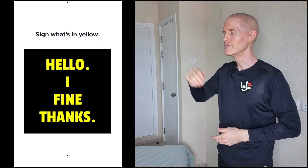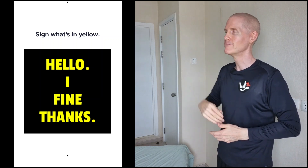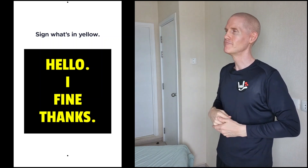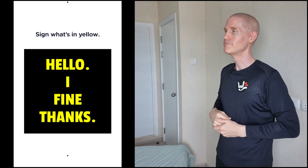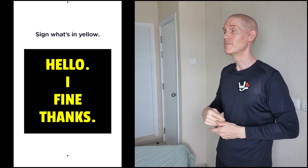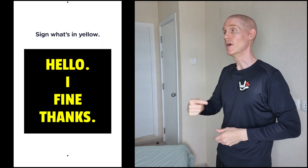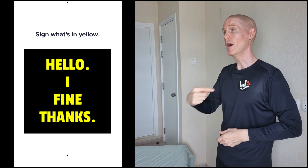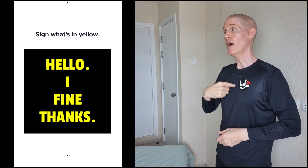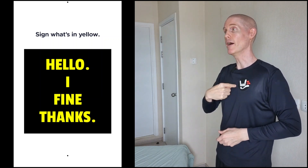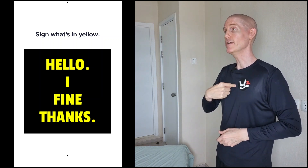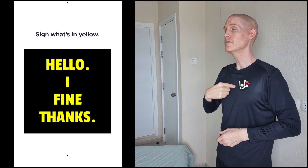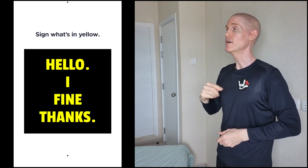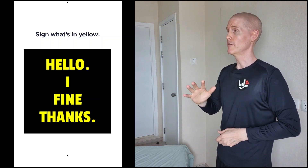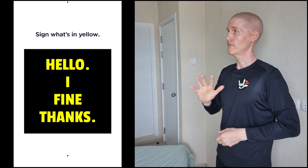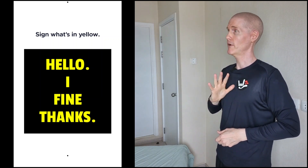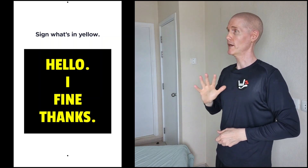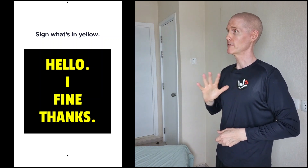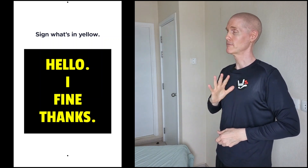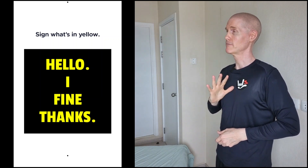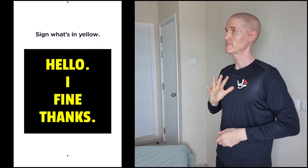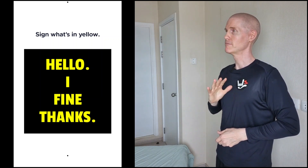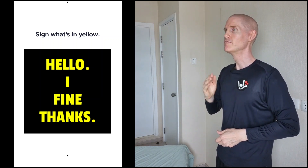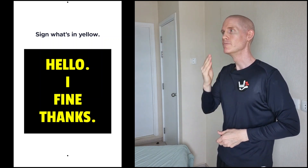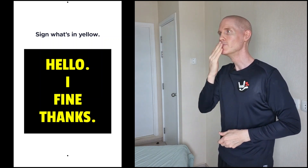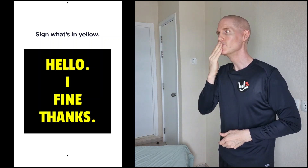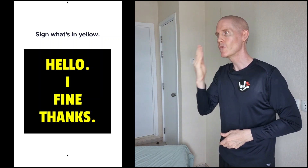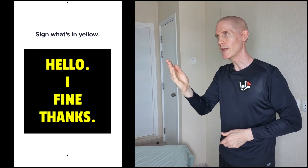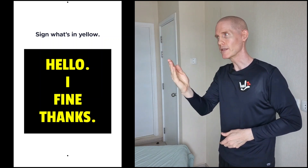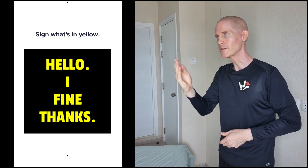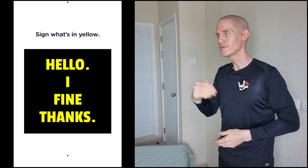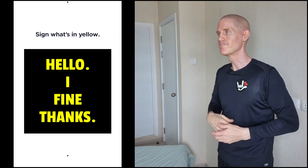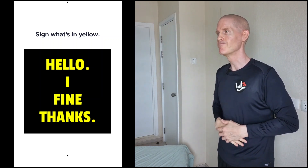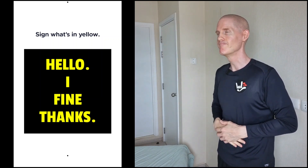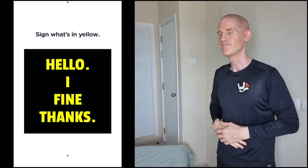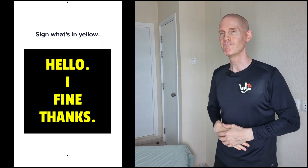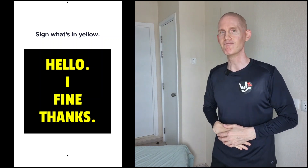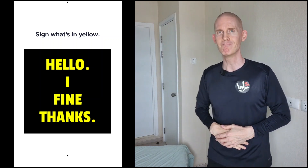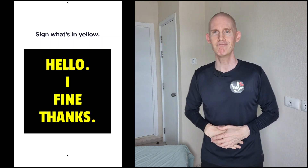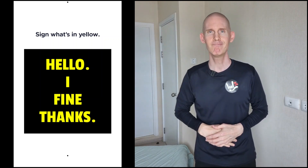Hello. I fine. Thanks.